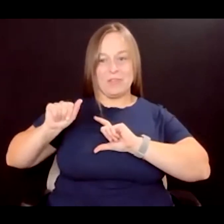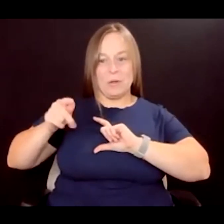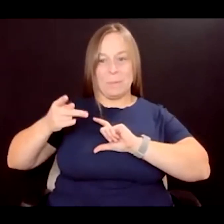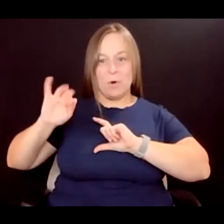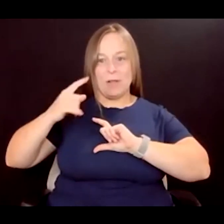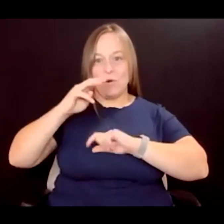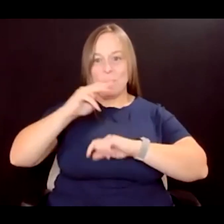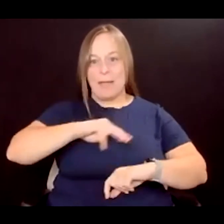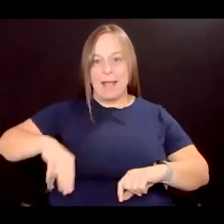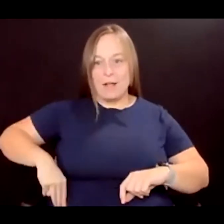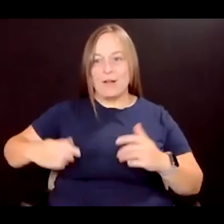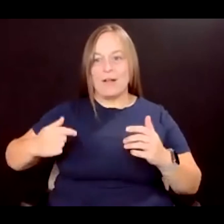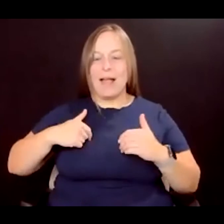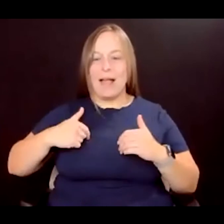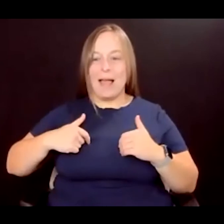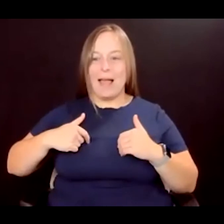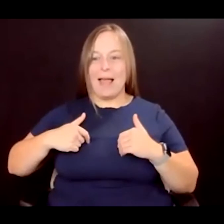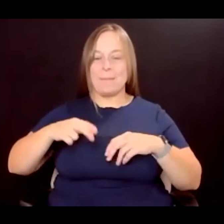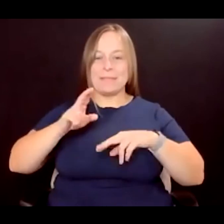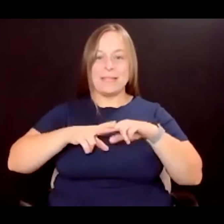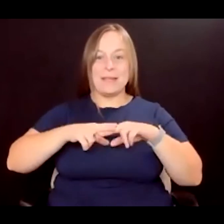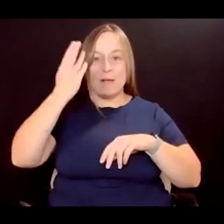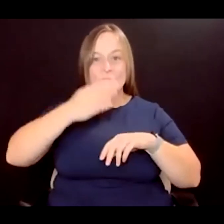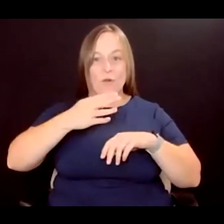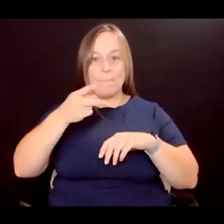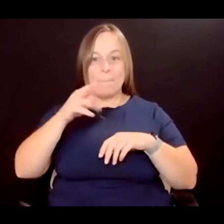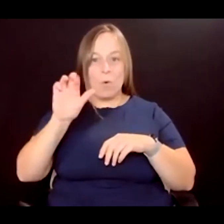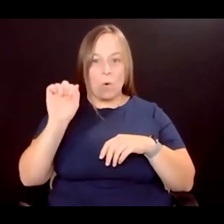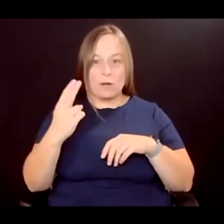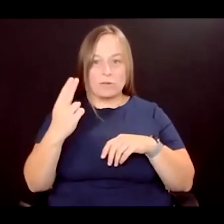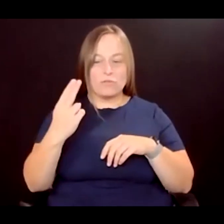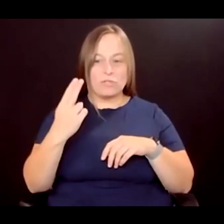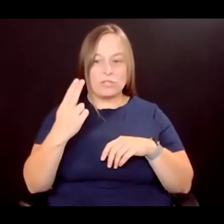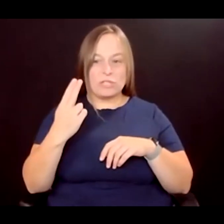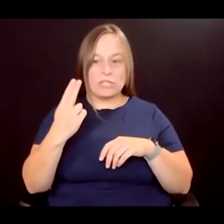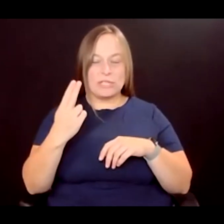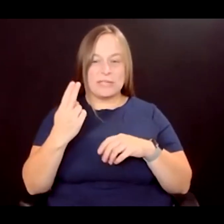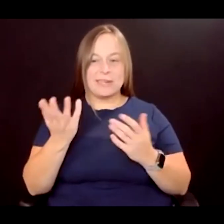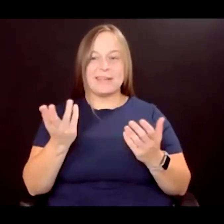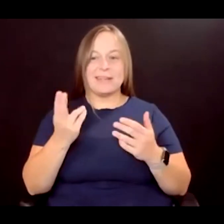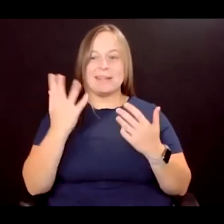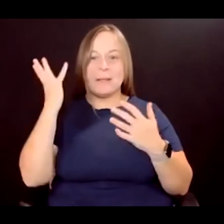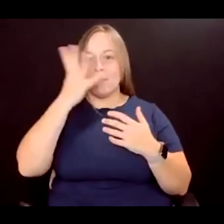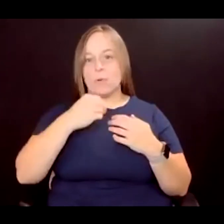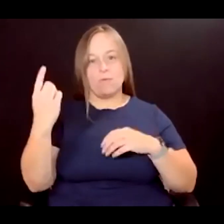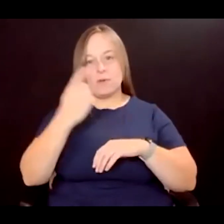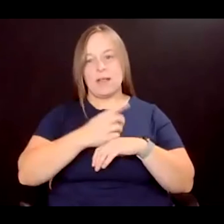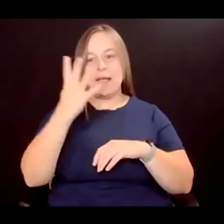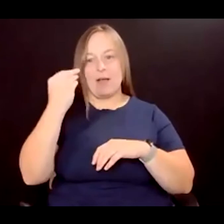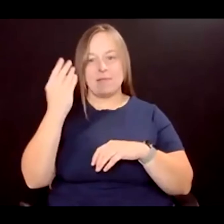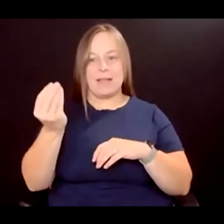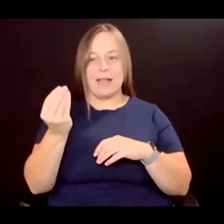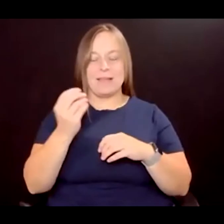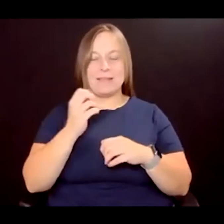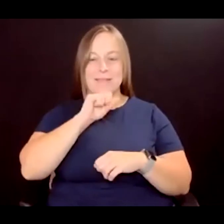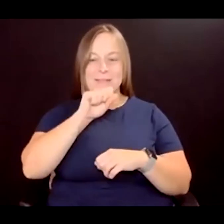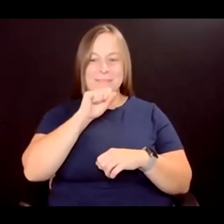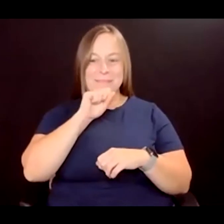So yeah, thank you for that comment. And Greg, if you have any final closing